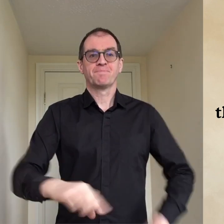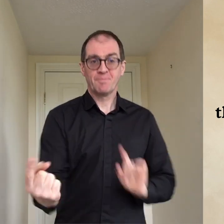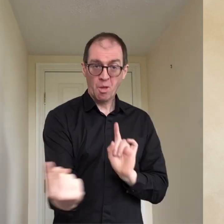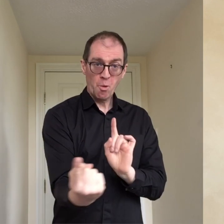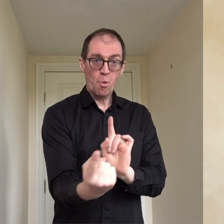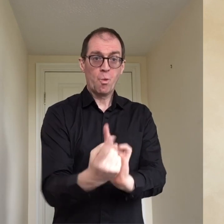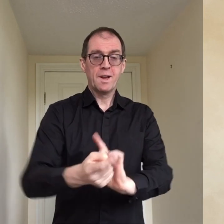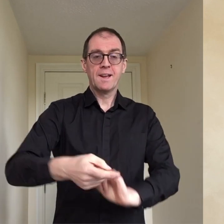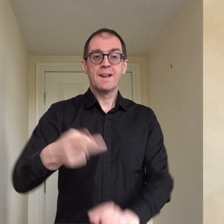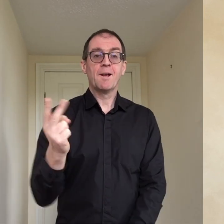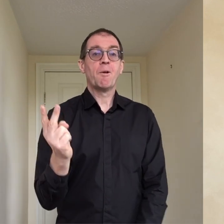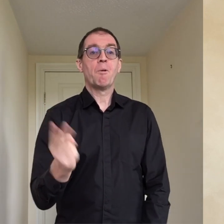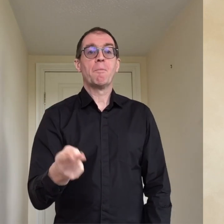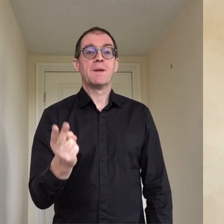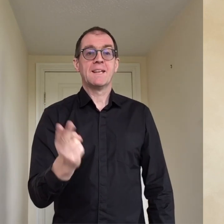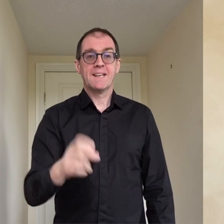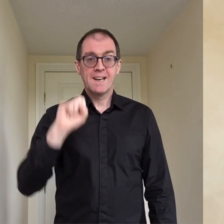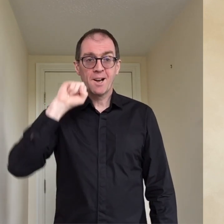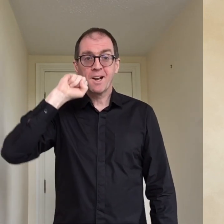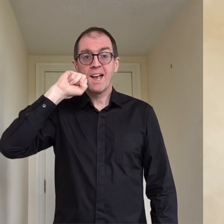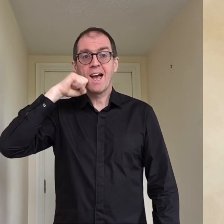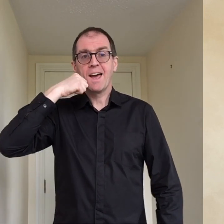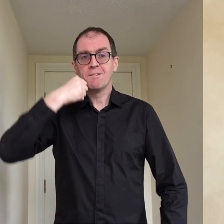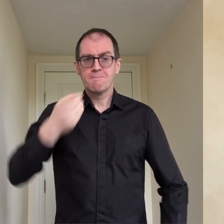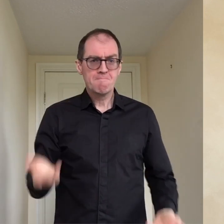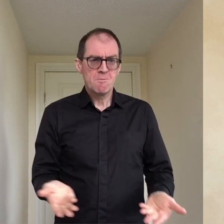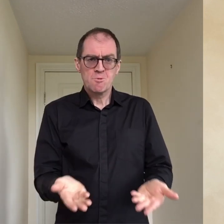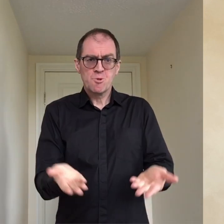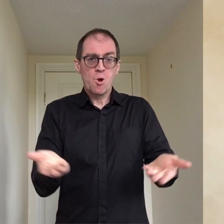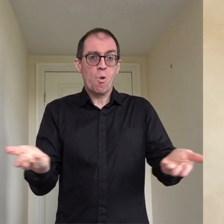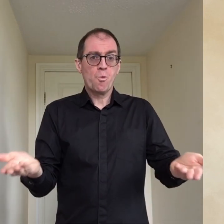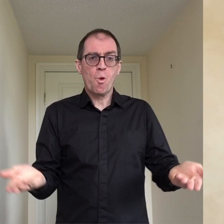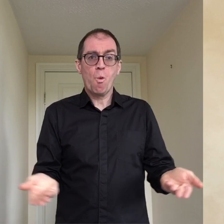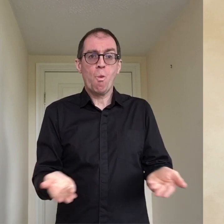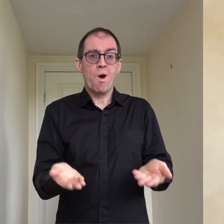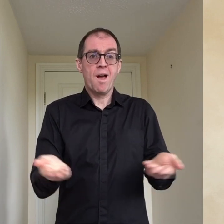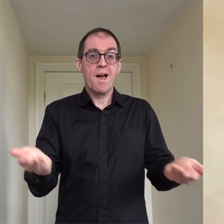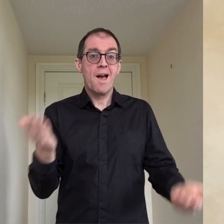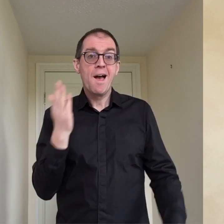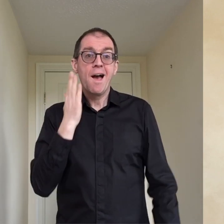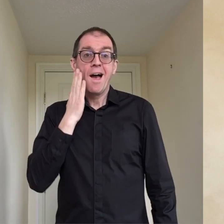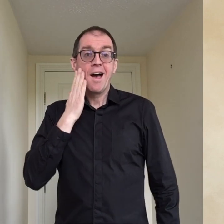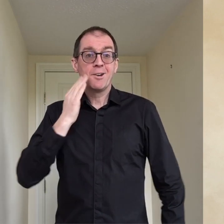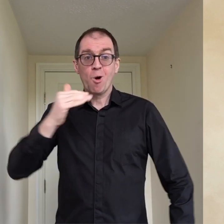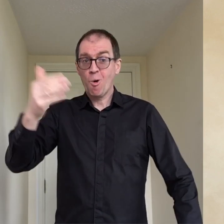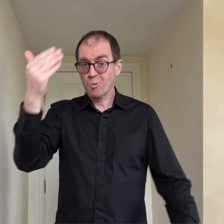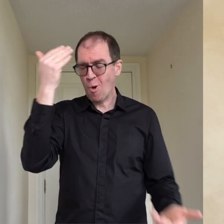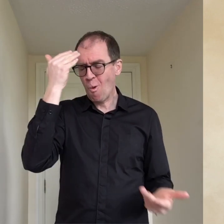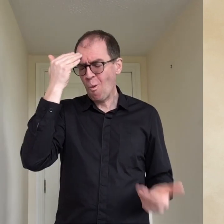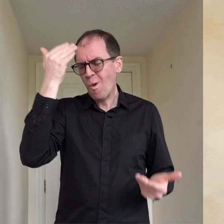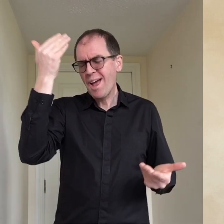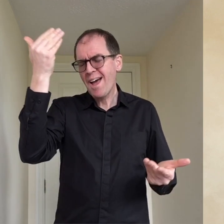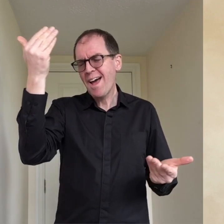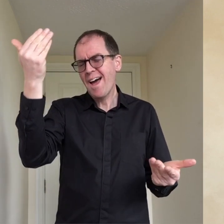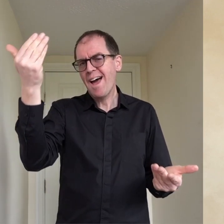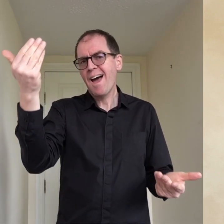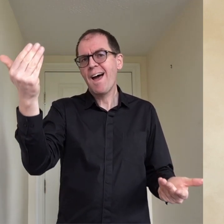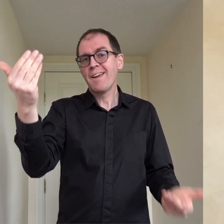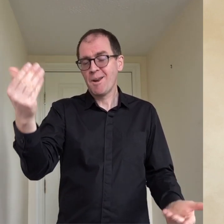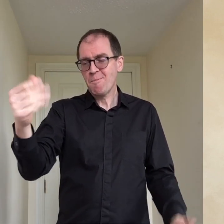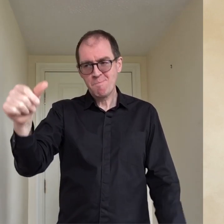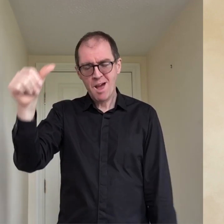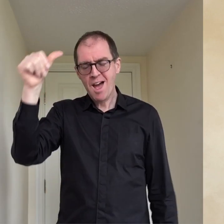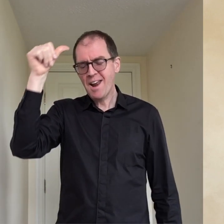song. We'll meet again, don't know where, don't know